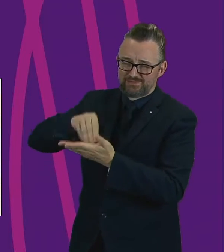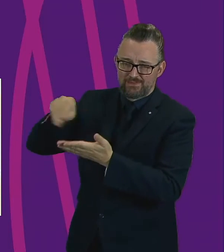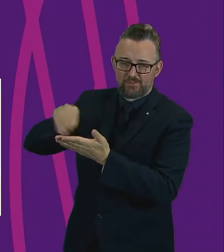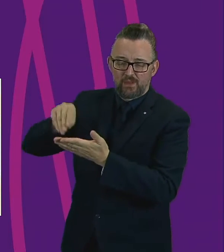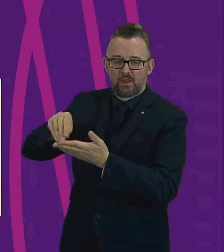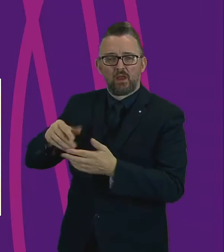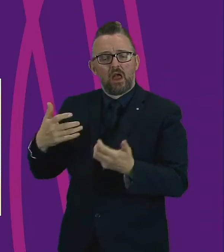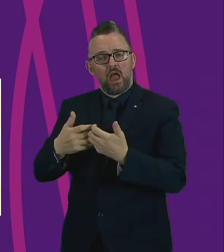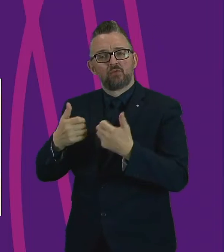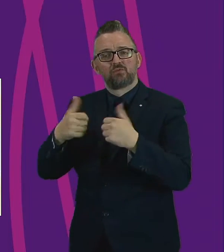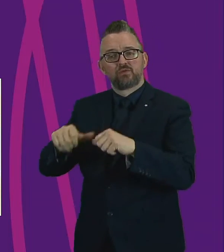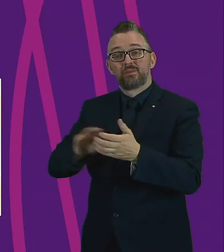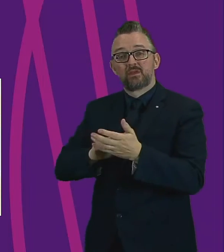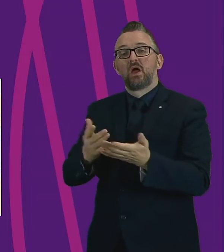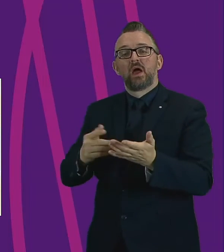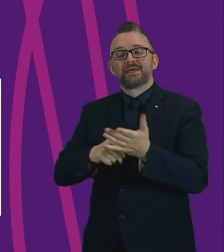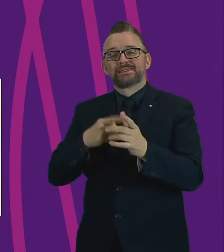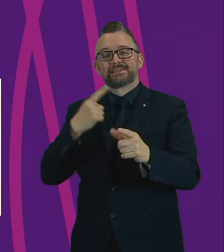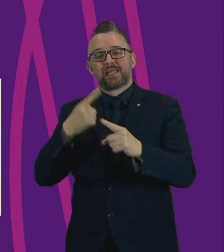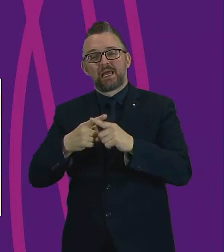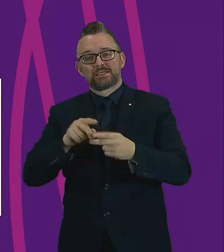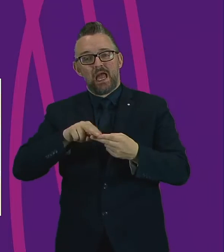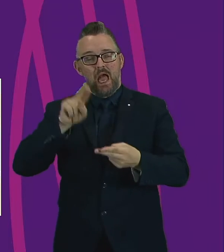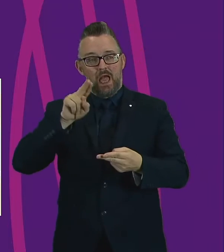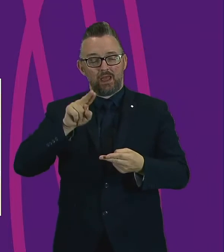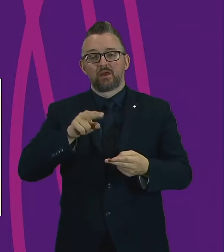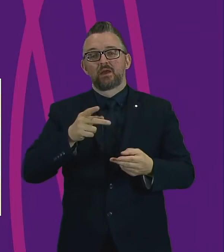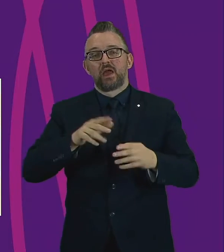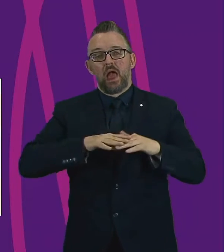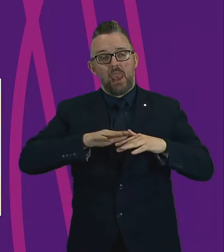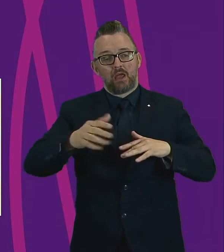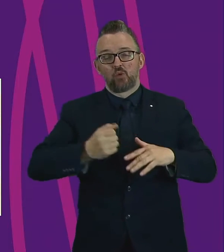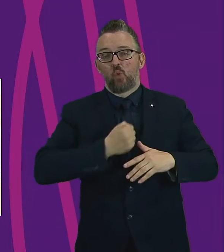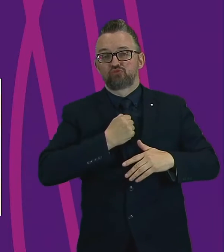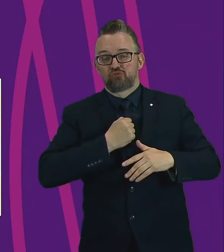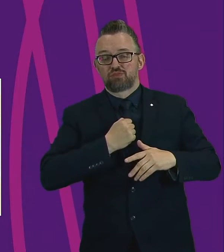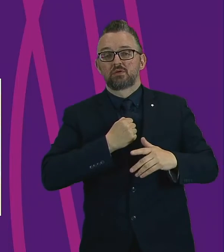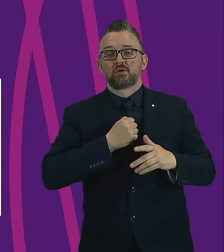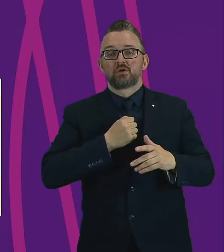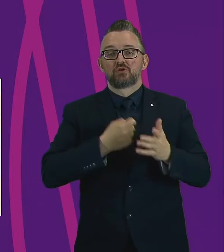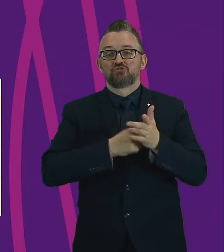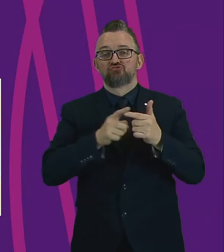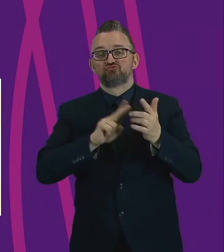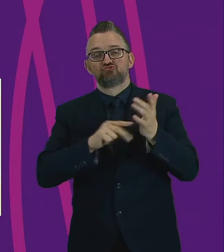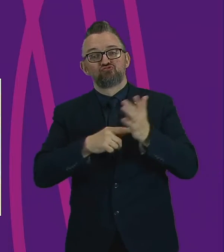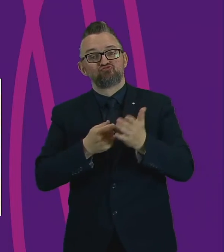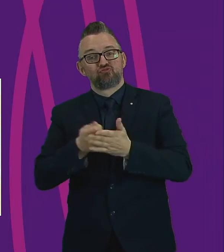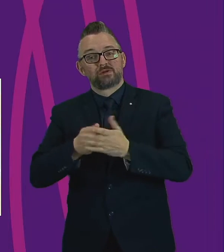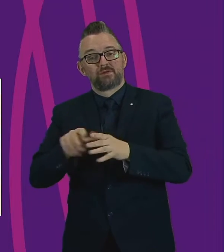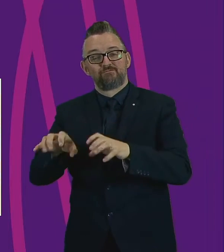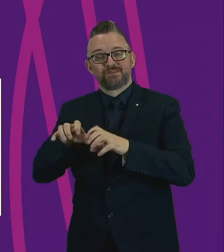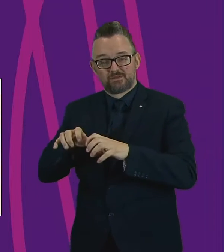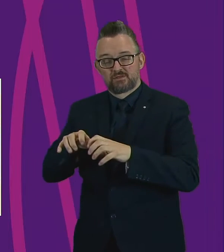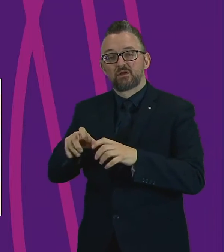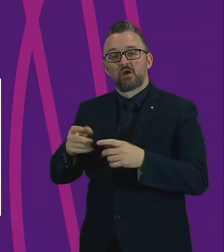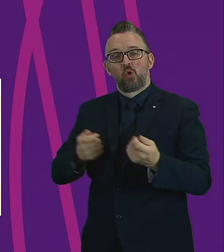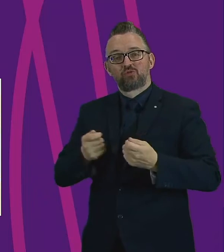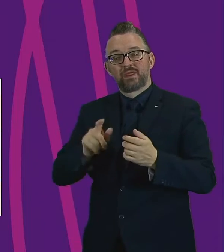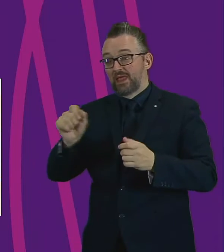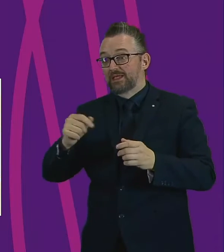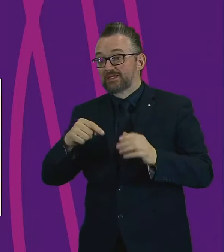this include higher taxes on wealth, land ownership and excess profits, rent freezes and controls, and writing off